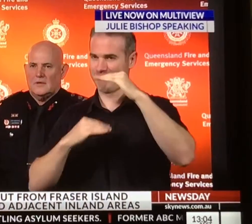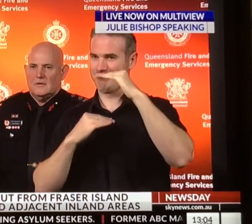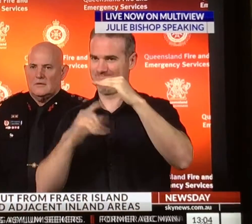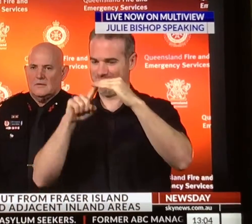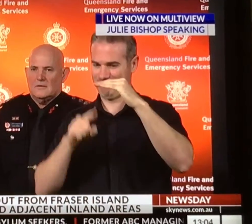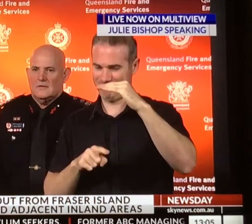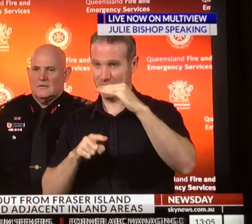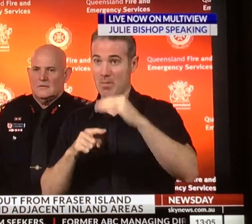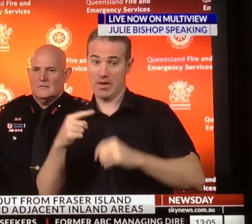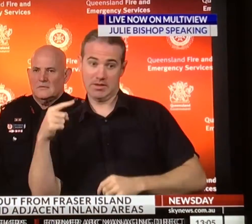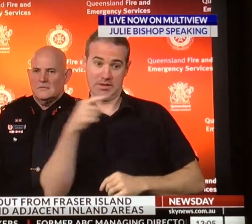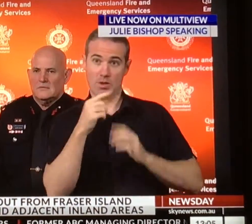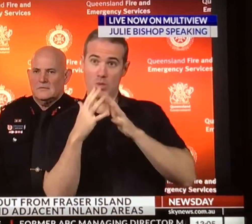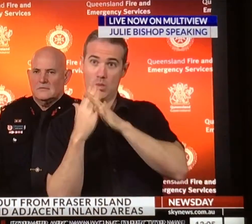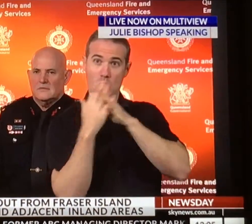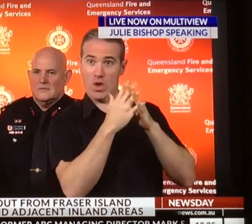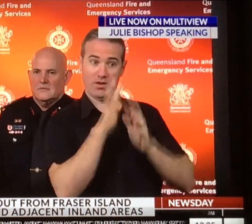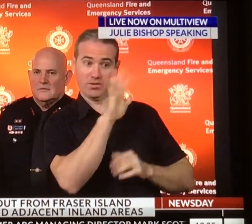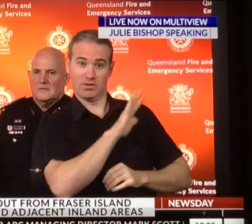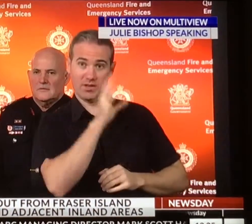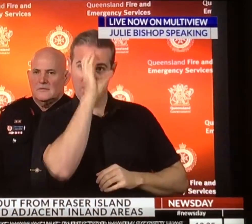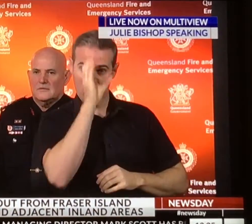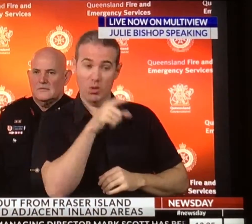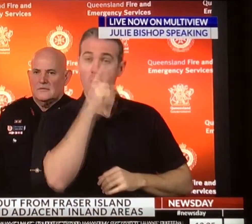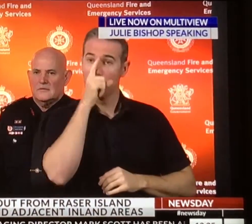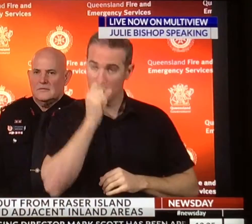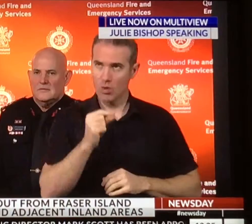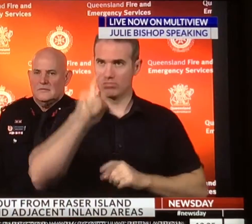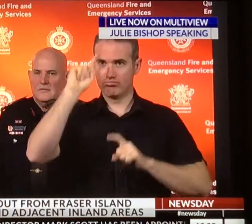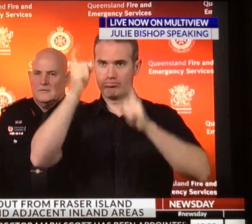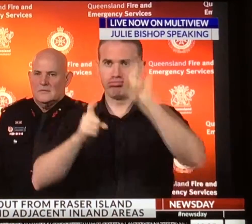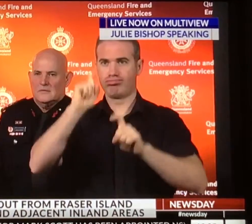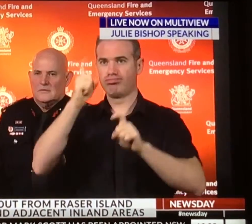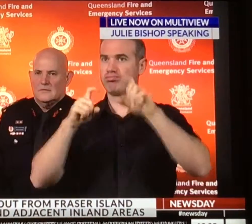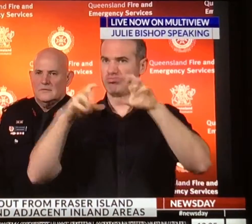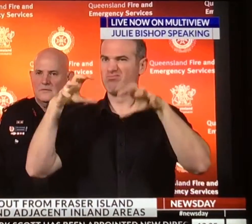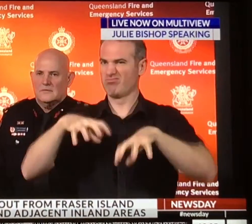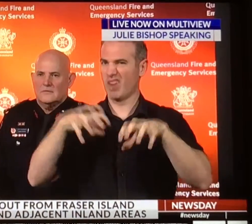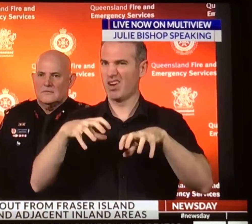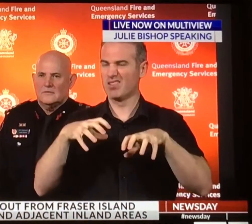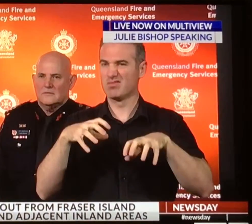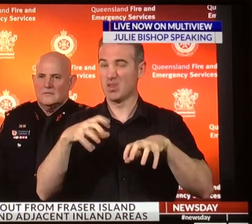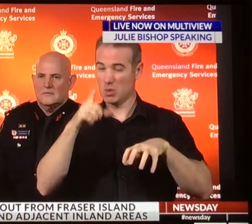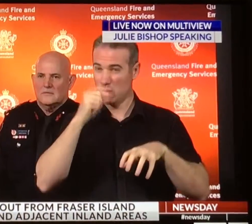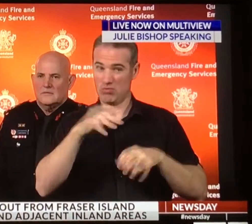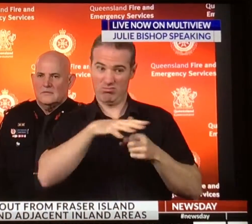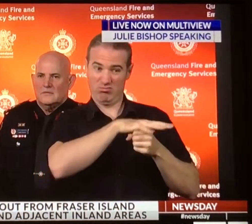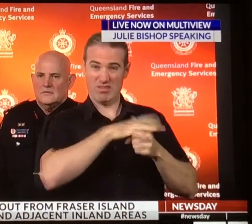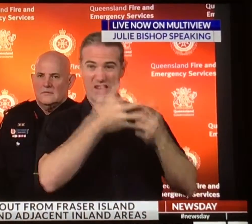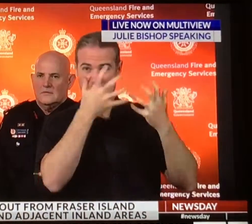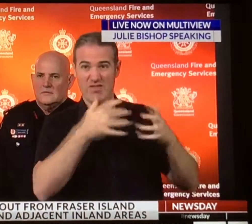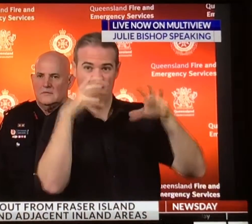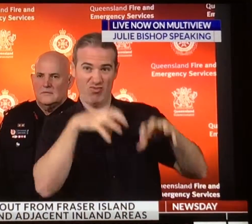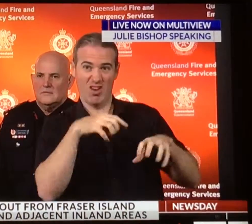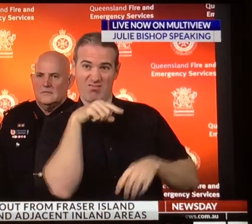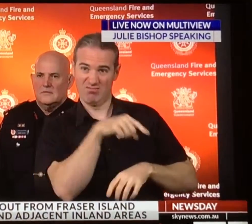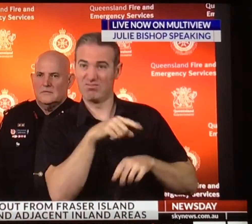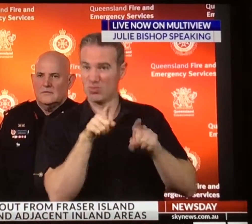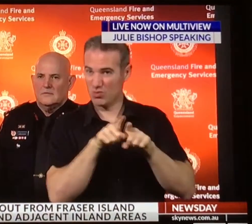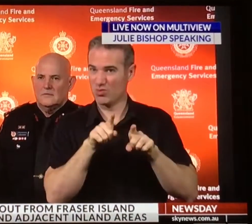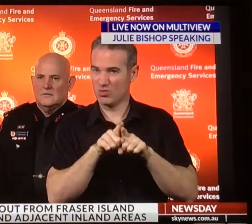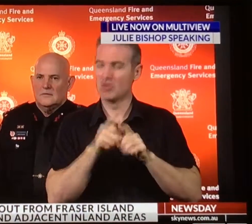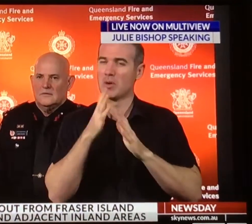southern and central districts today could experience some thunderstorm activity, which could just result in some locally heavy falls. So it's pretty much areas up to around